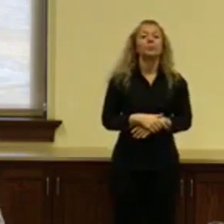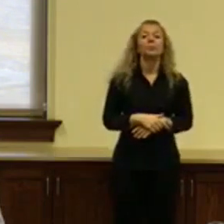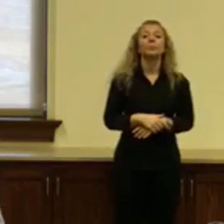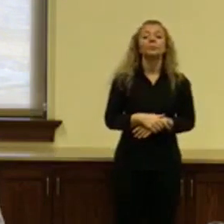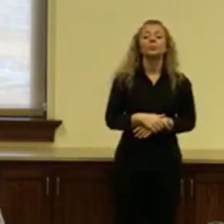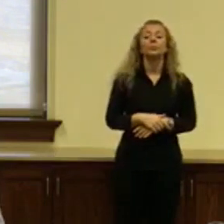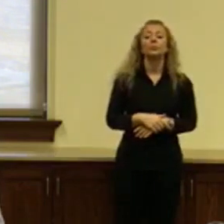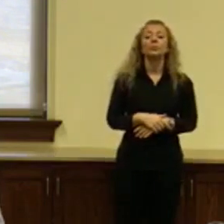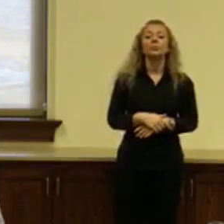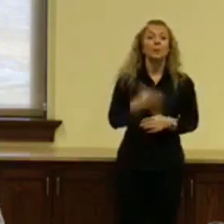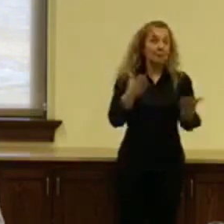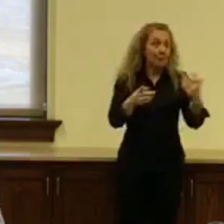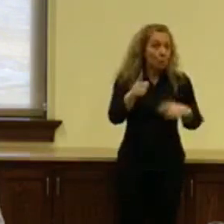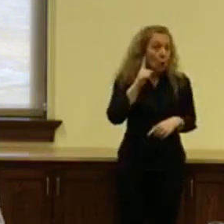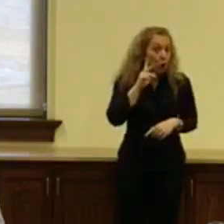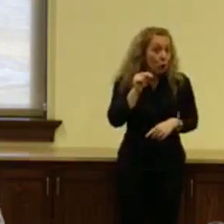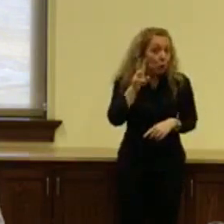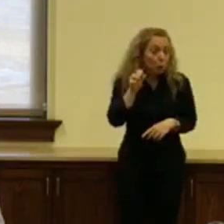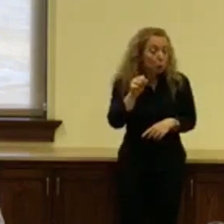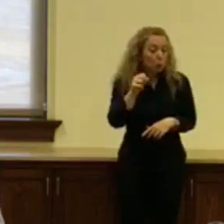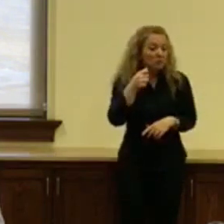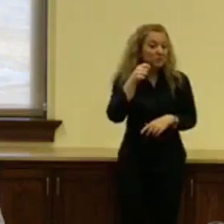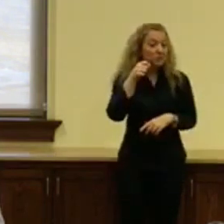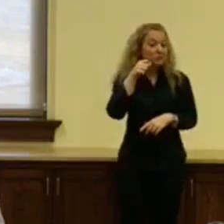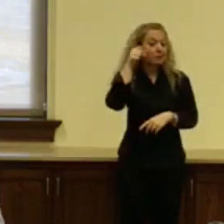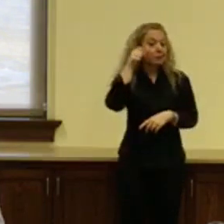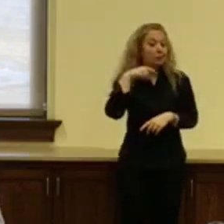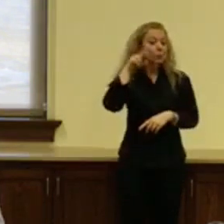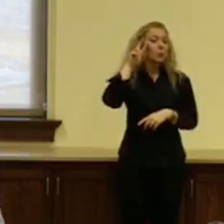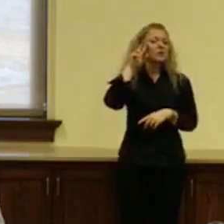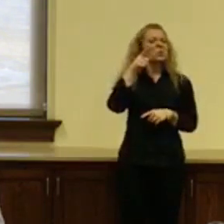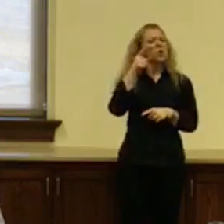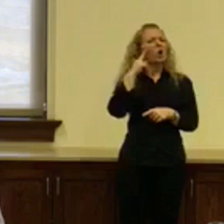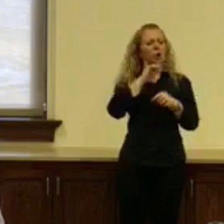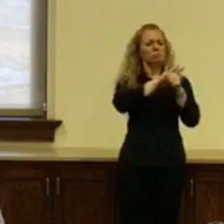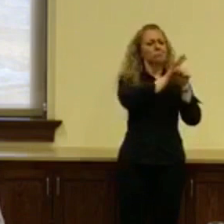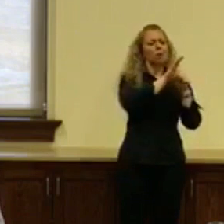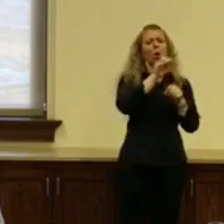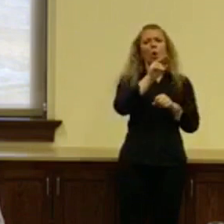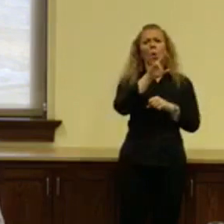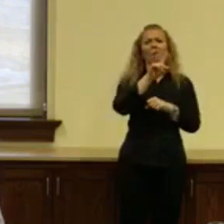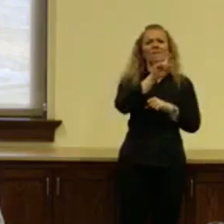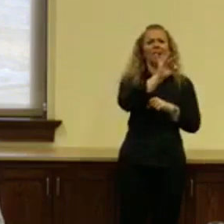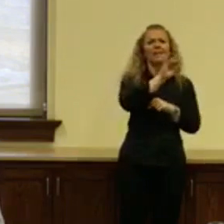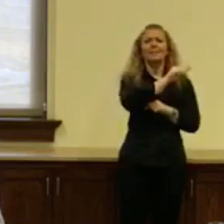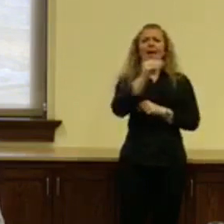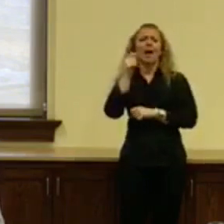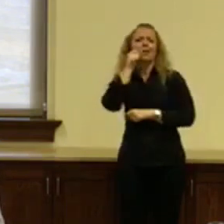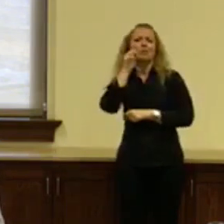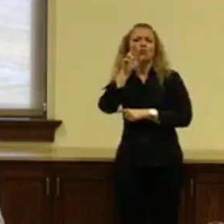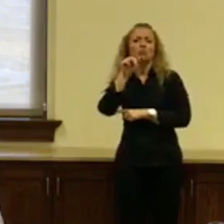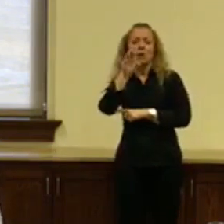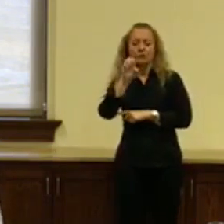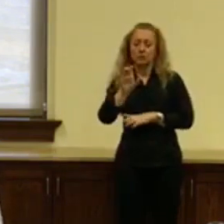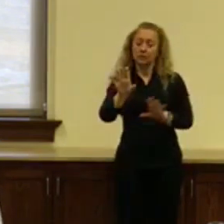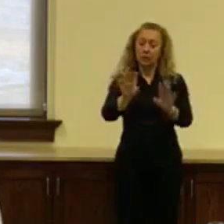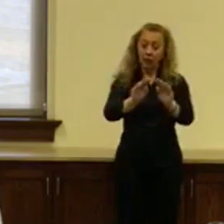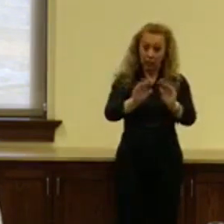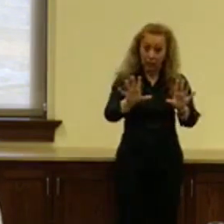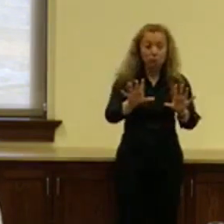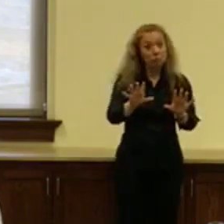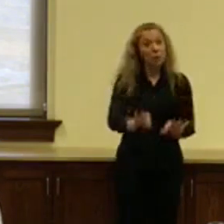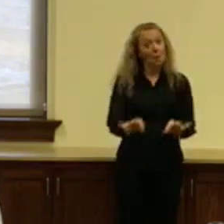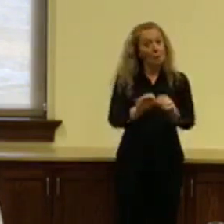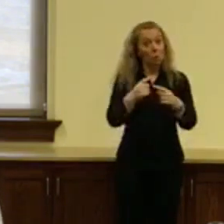You've likely heard in the news the last few days about COVID-19 and race. I just want to be clear to everyone that this matters to